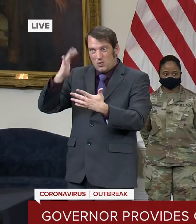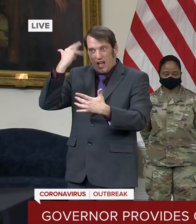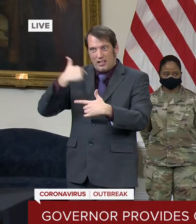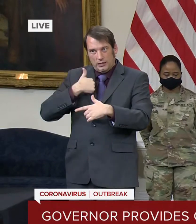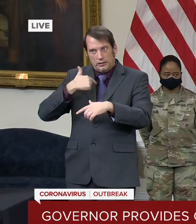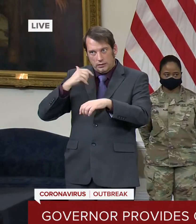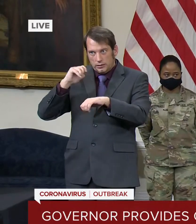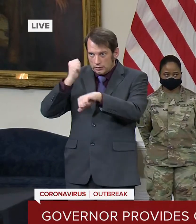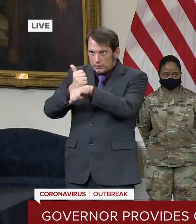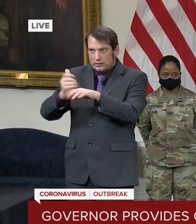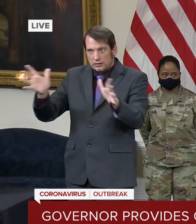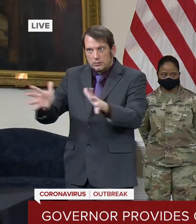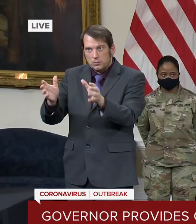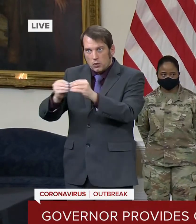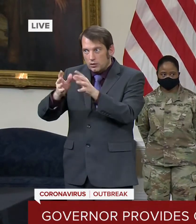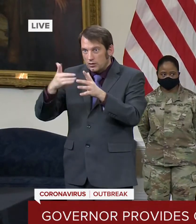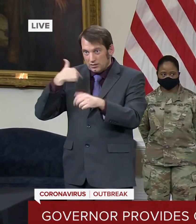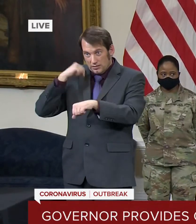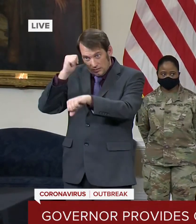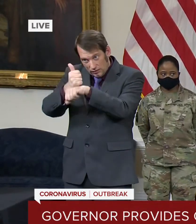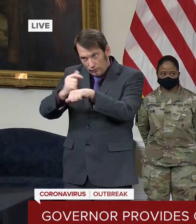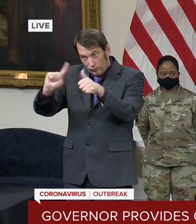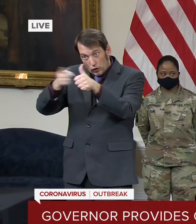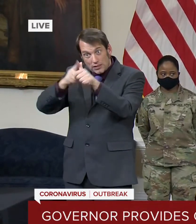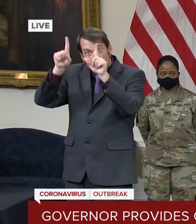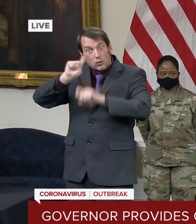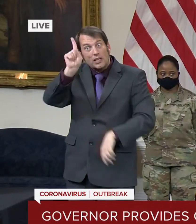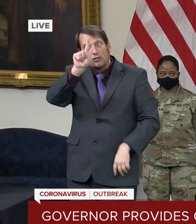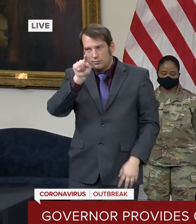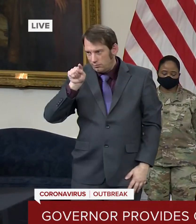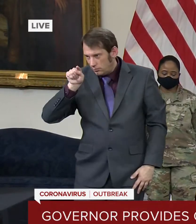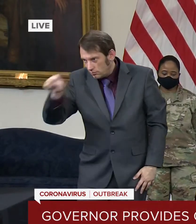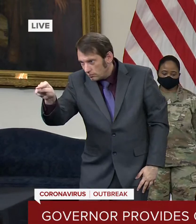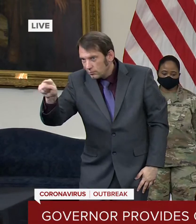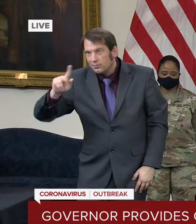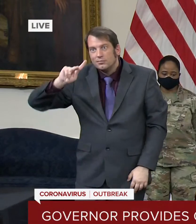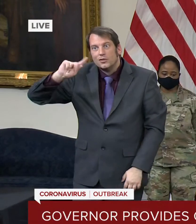mass testing site was in Prince George's County. It's why our first